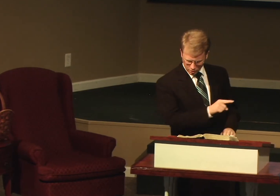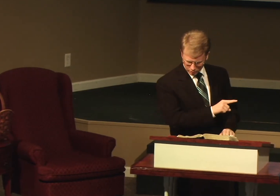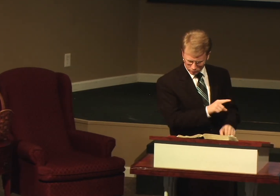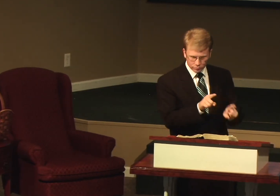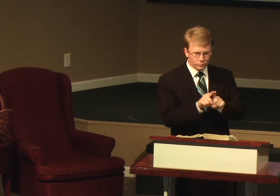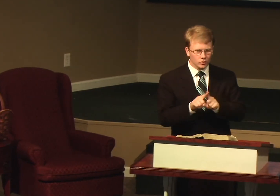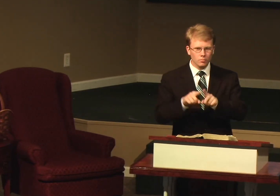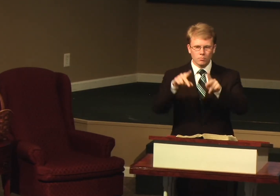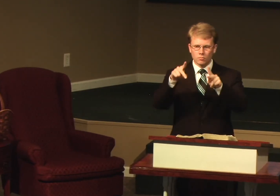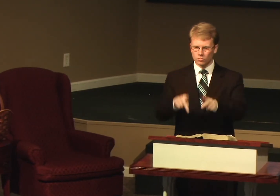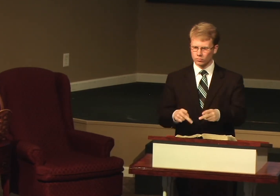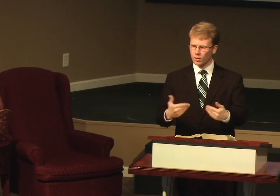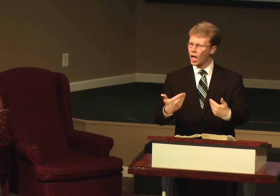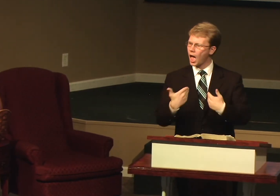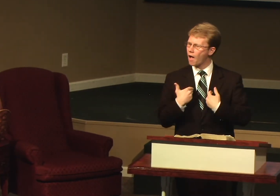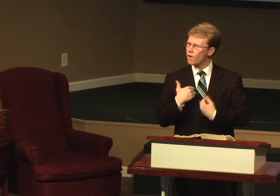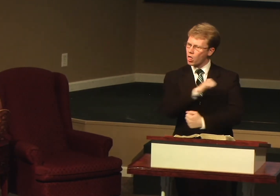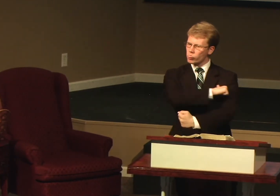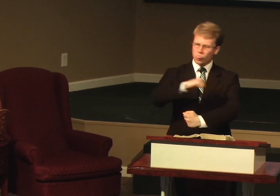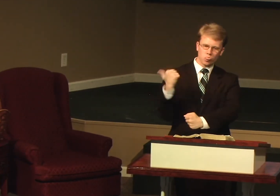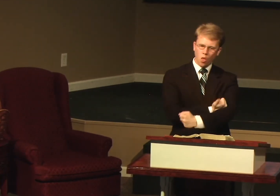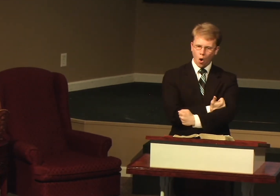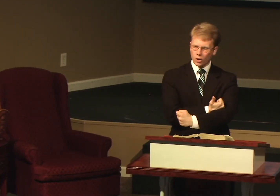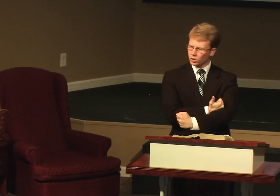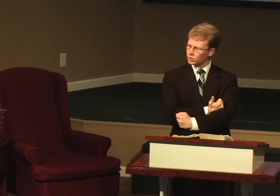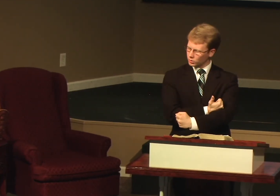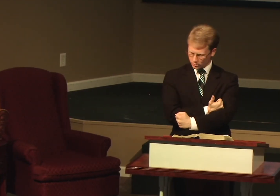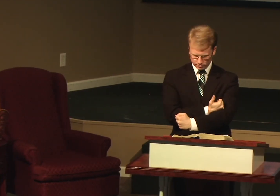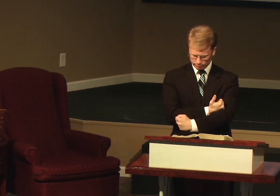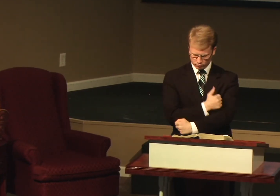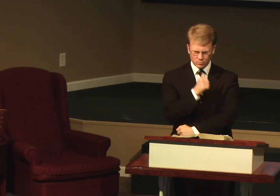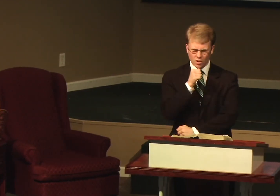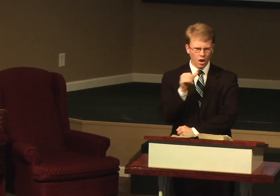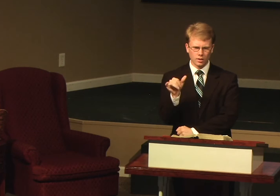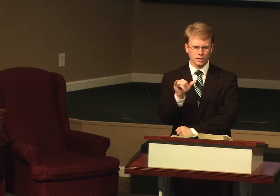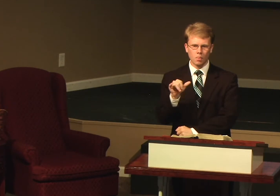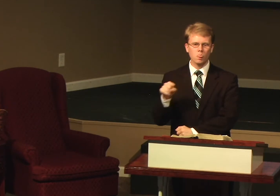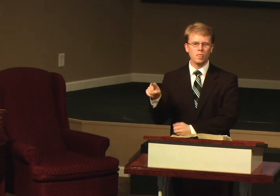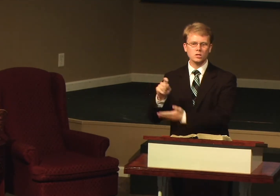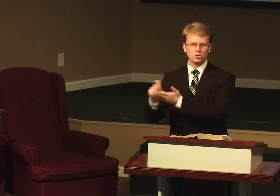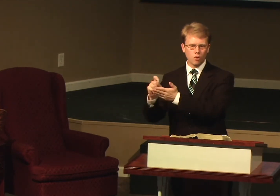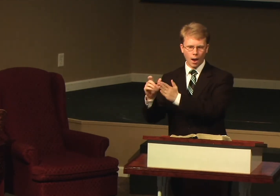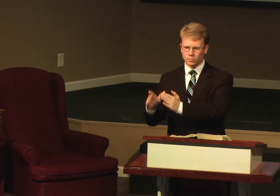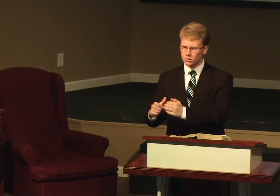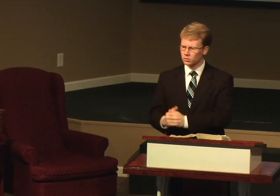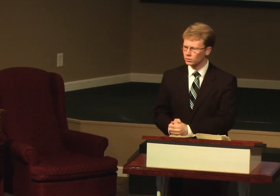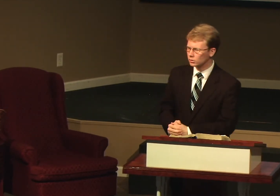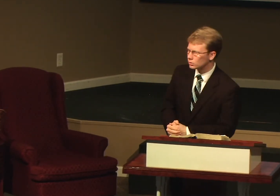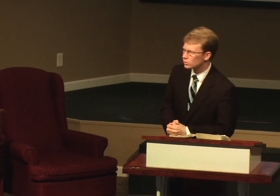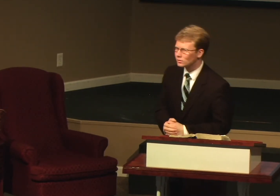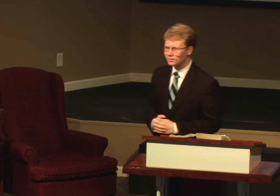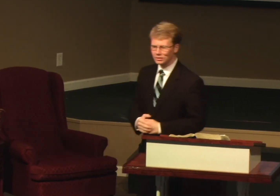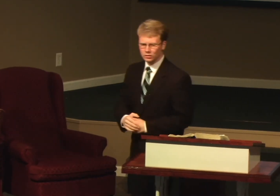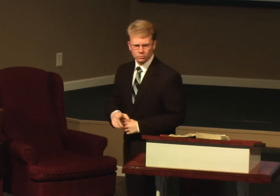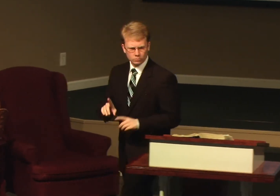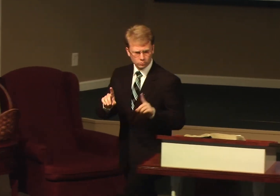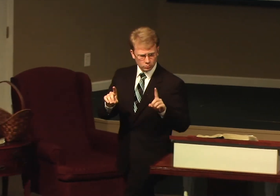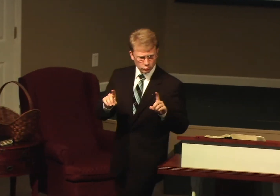For he taught them as one having authority and not as the scribes.